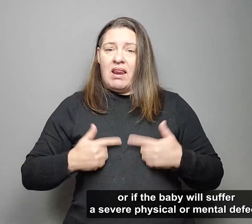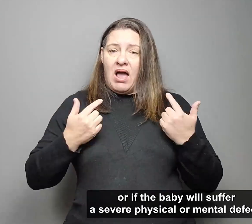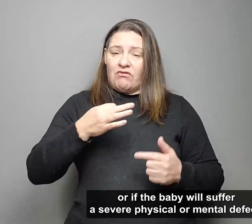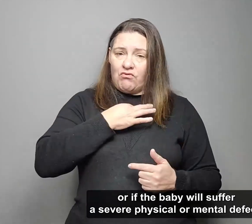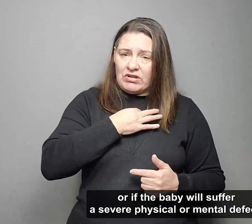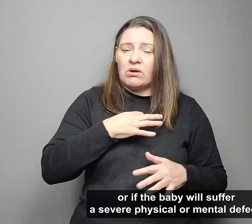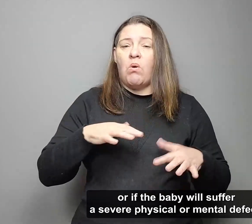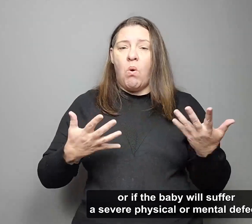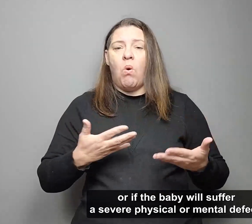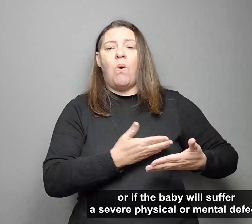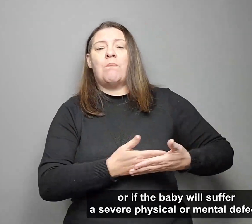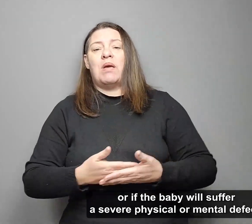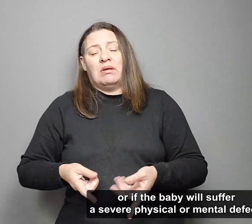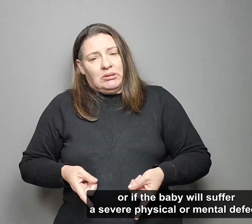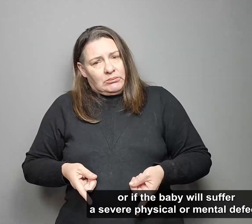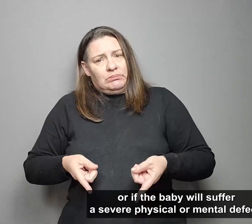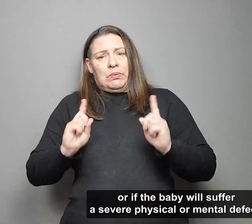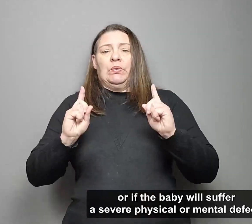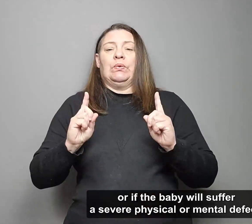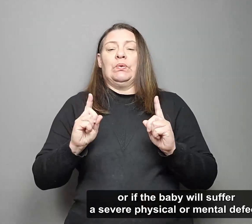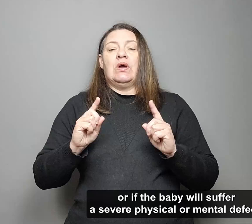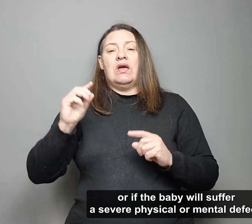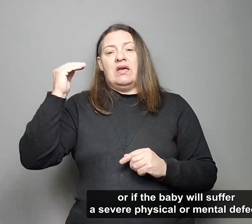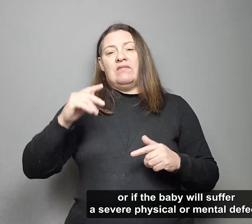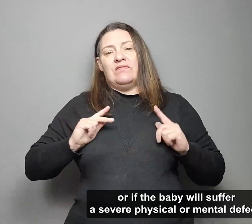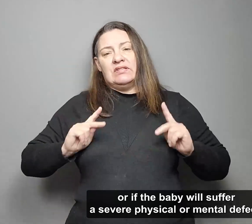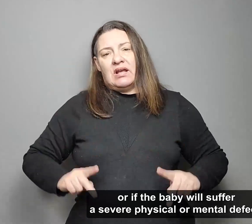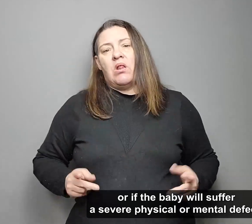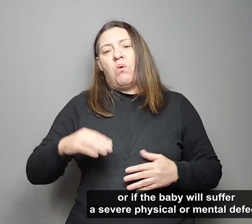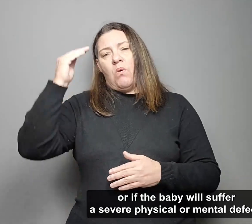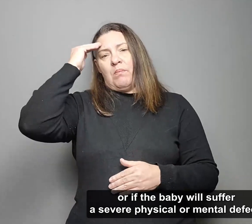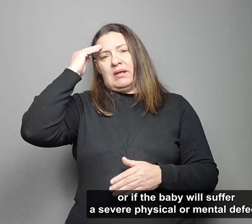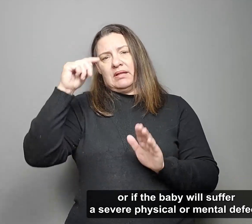will suffer a severe physical or mental defect.